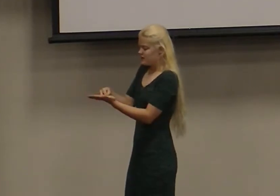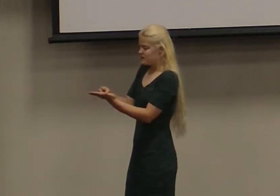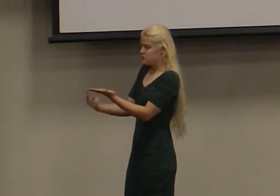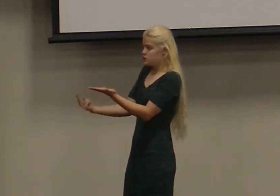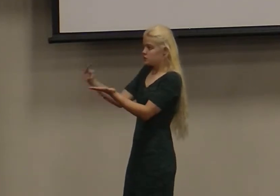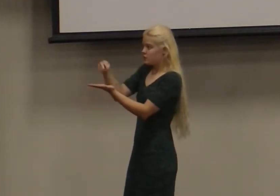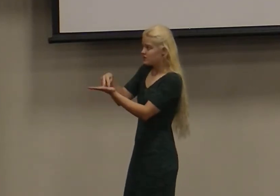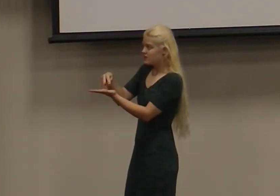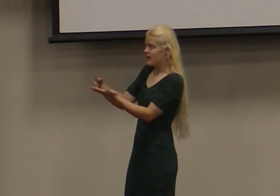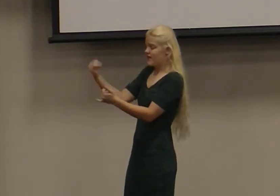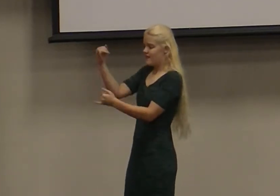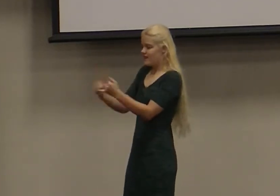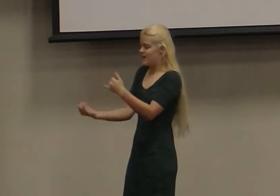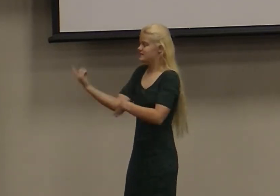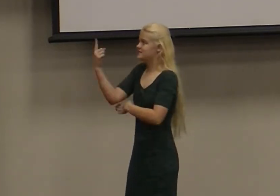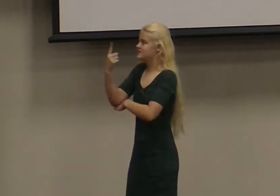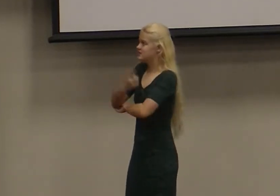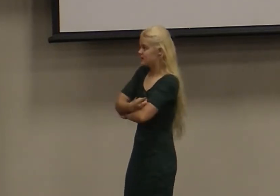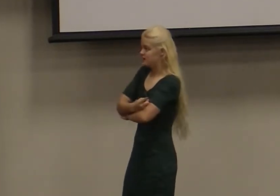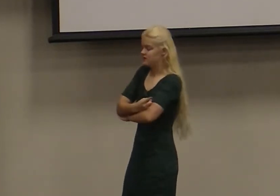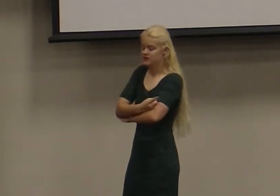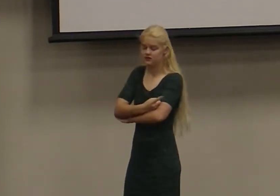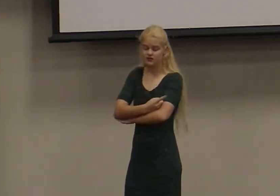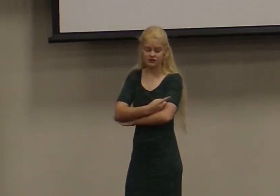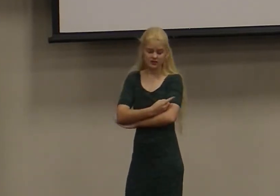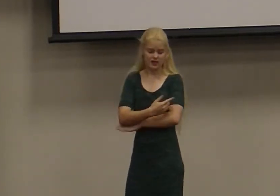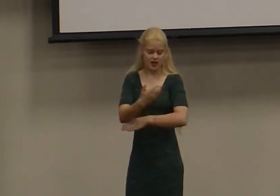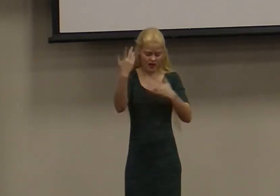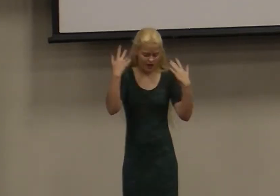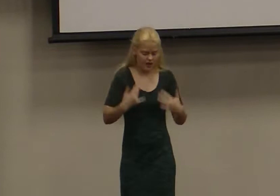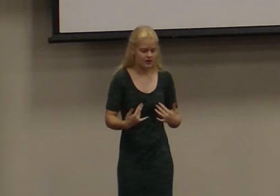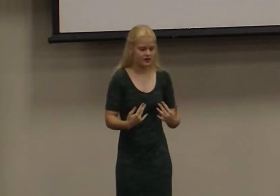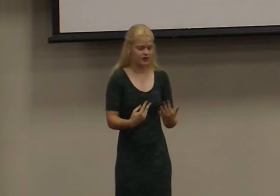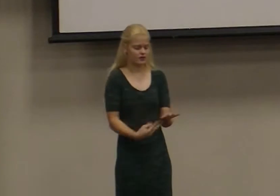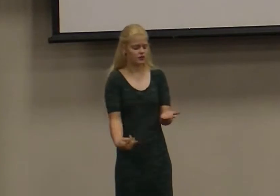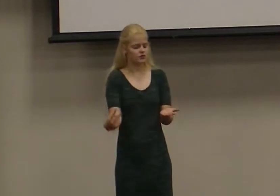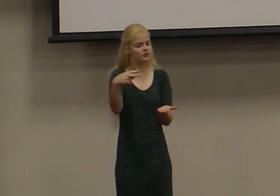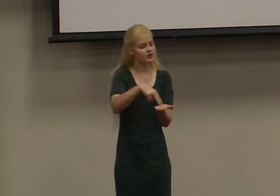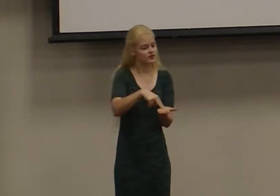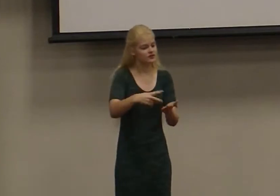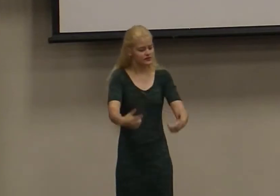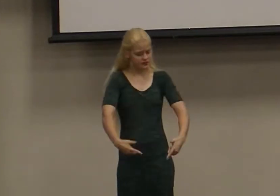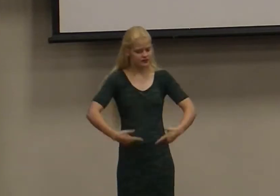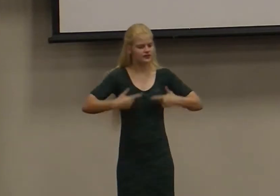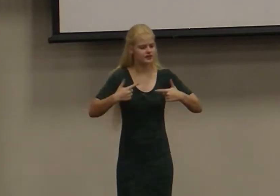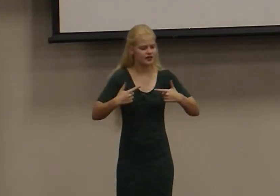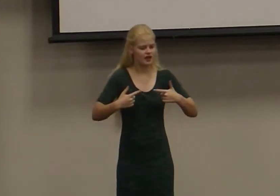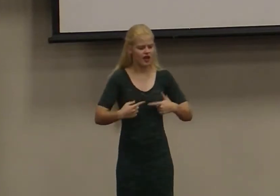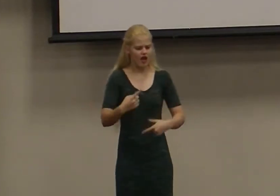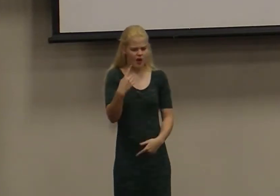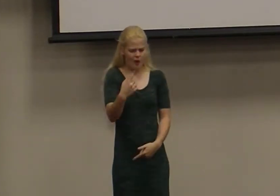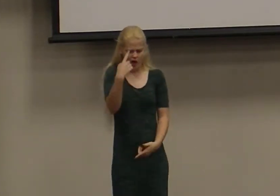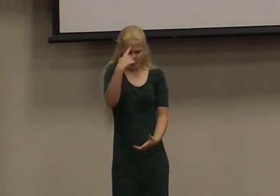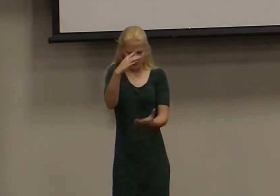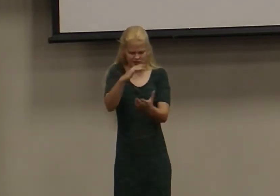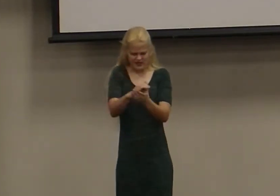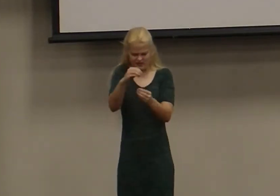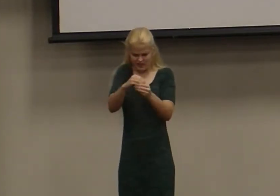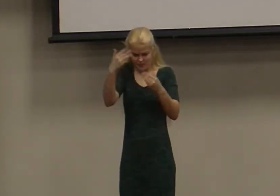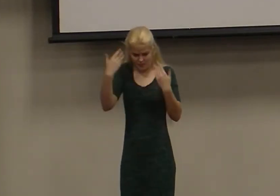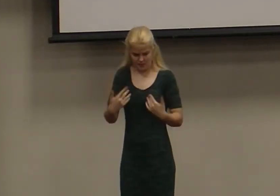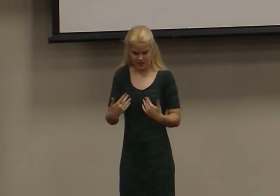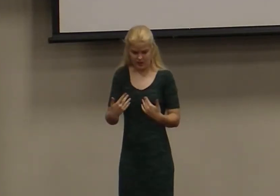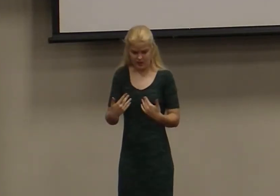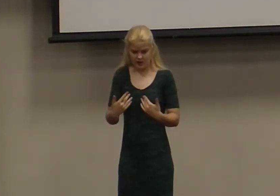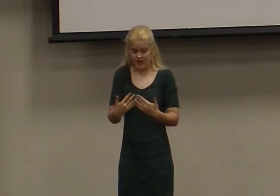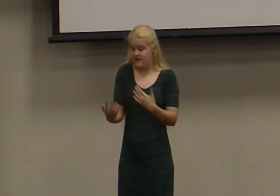the last day. Jesus said to her, I am the resurrection and the life. The one who believes in me,